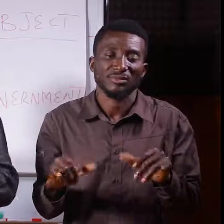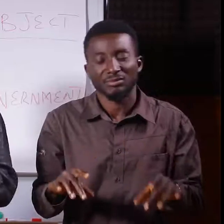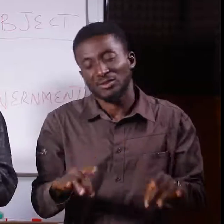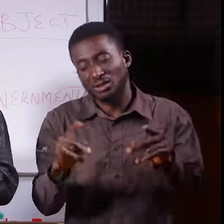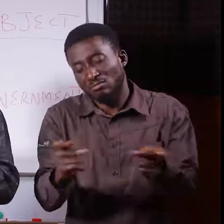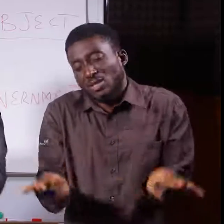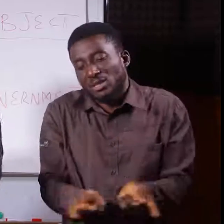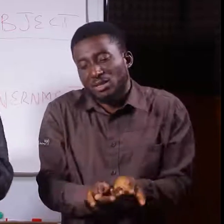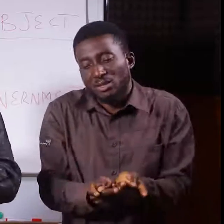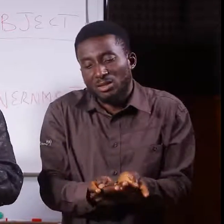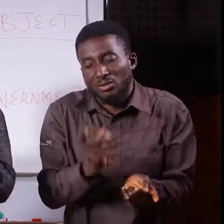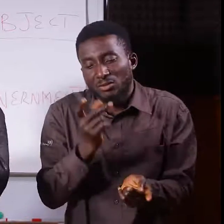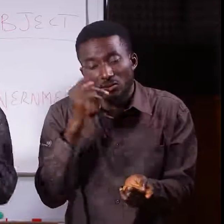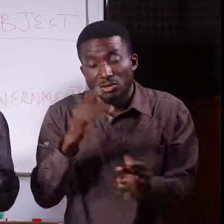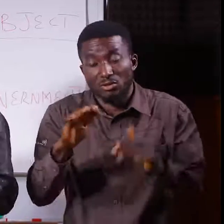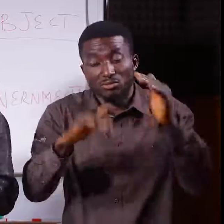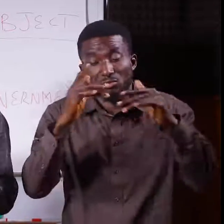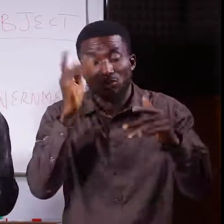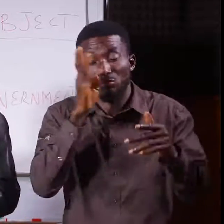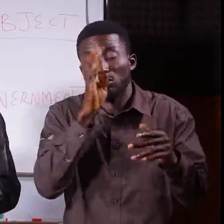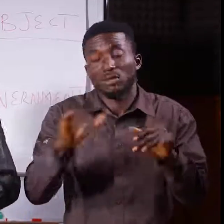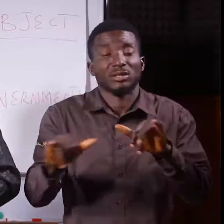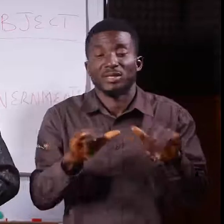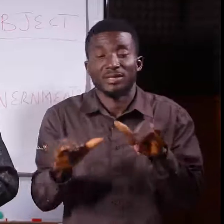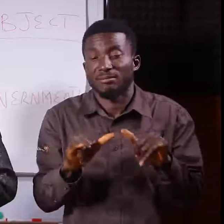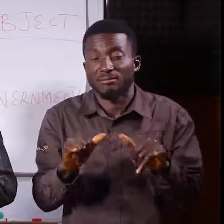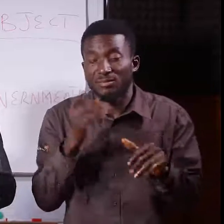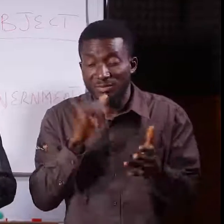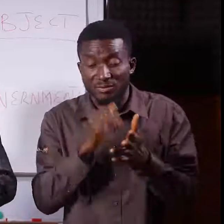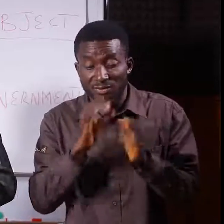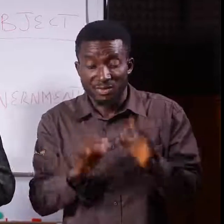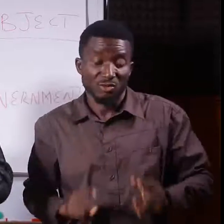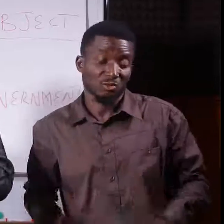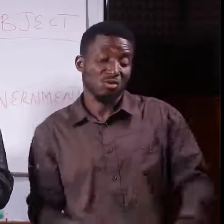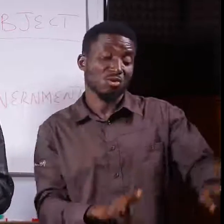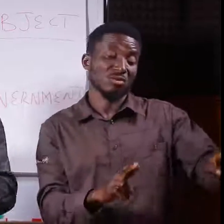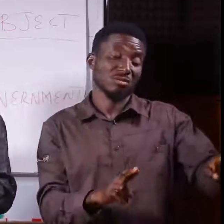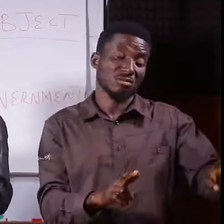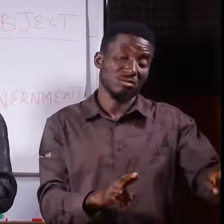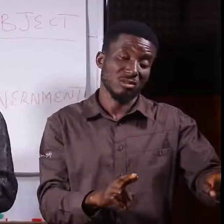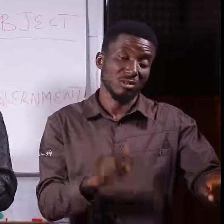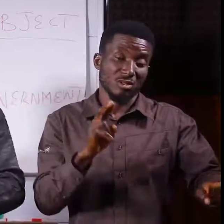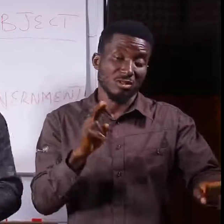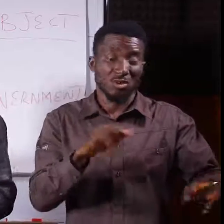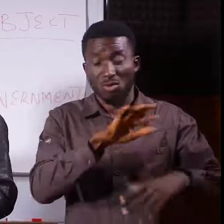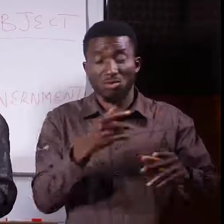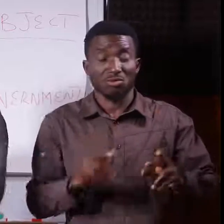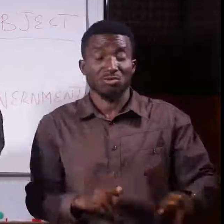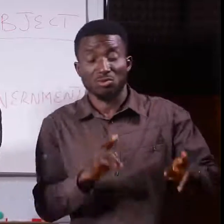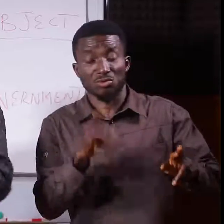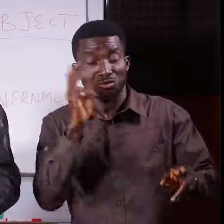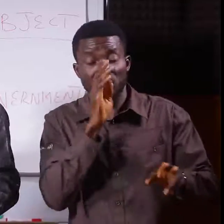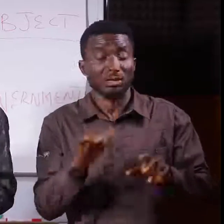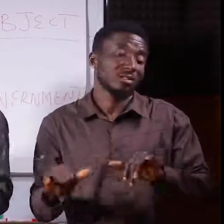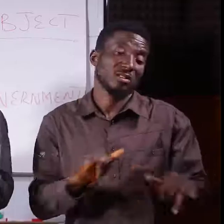taking place, or the development should be equal. If it is feeder roads, all feeder roads will be constructed